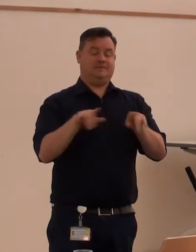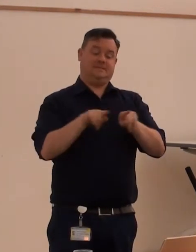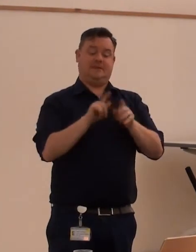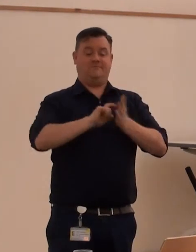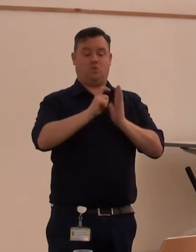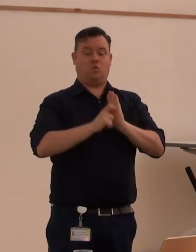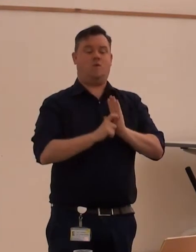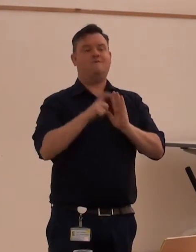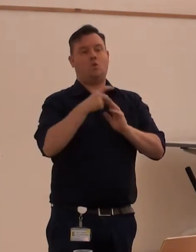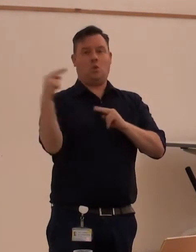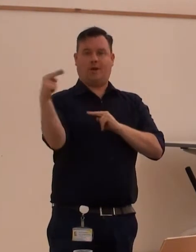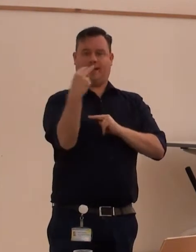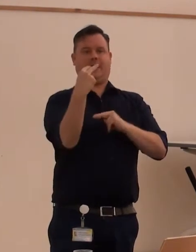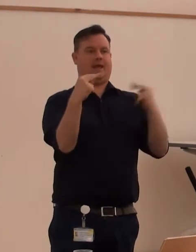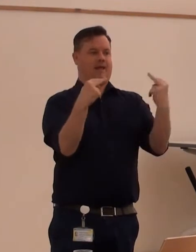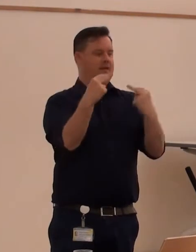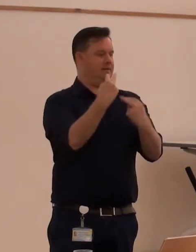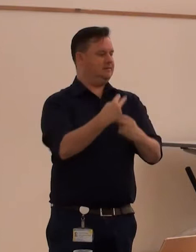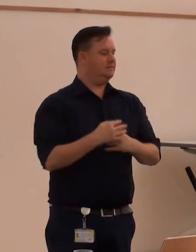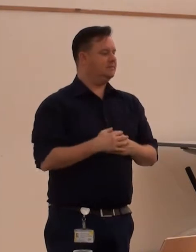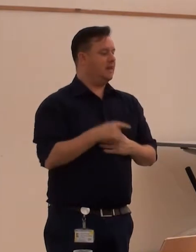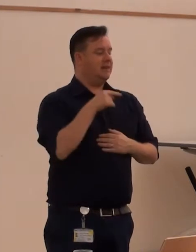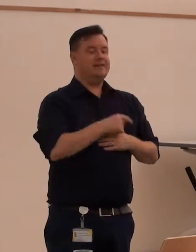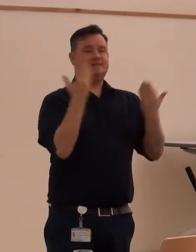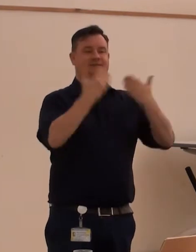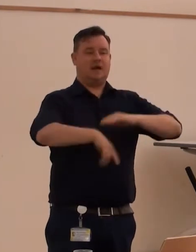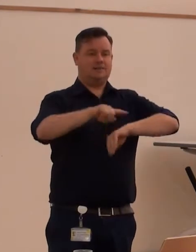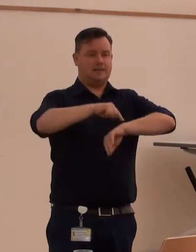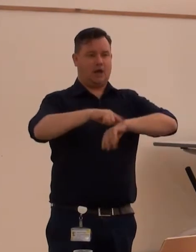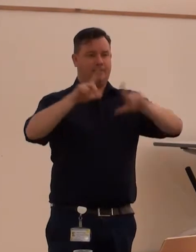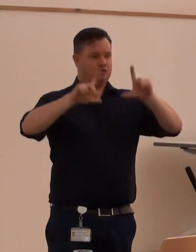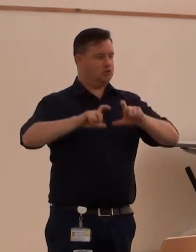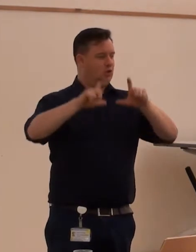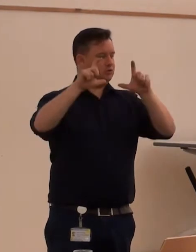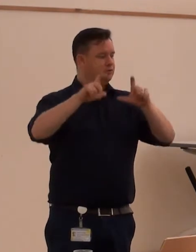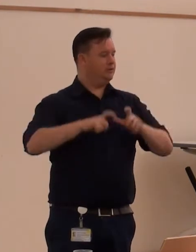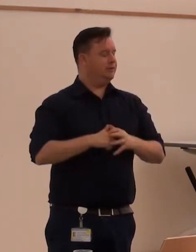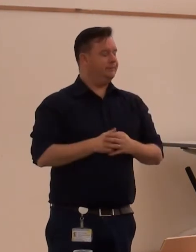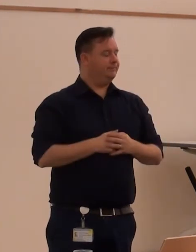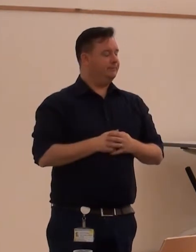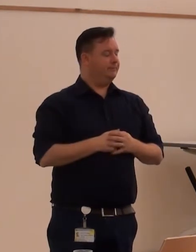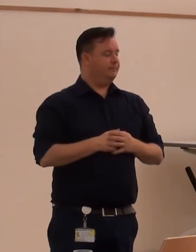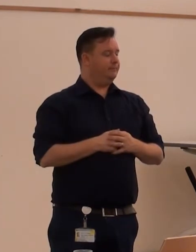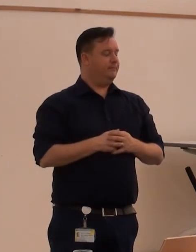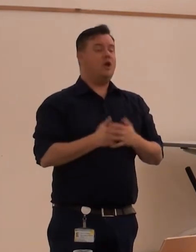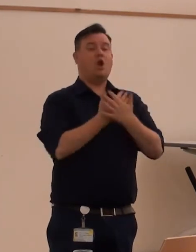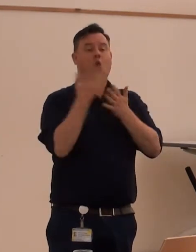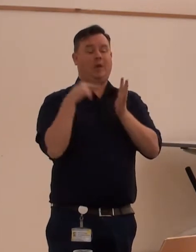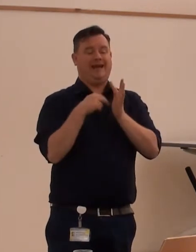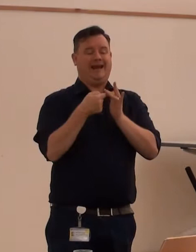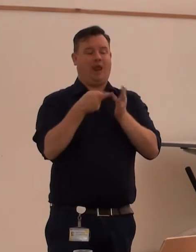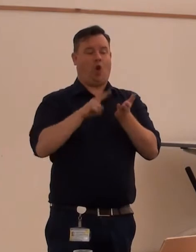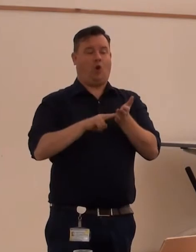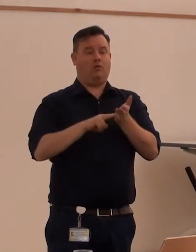the gaze. This is a nighttime shot. So there was quite a bit of neon in this piece. It's just over 50